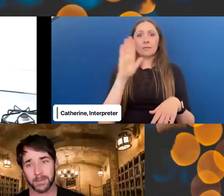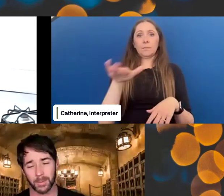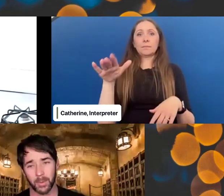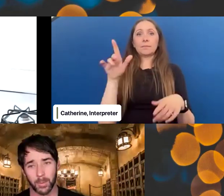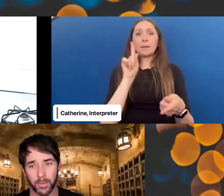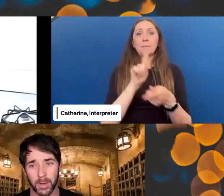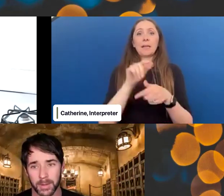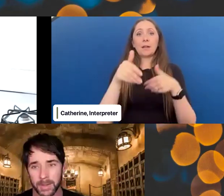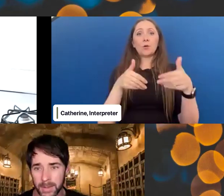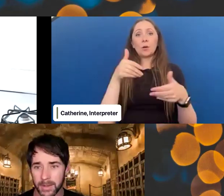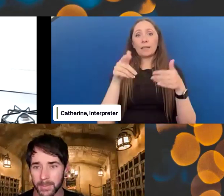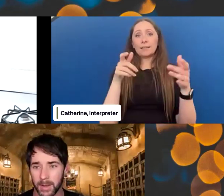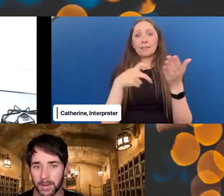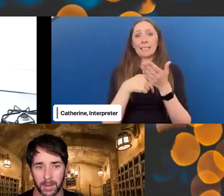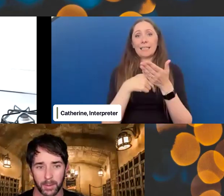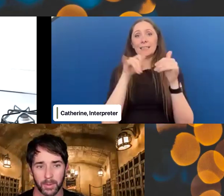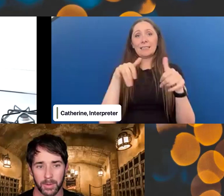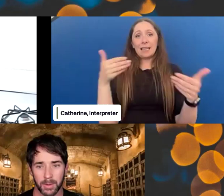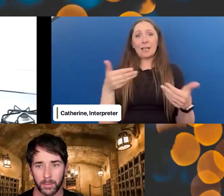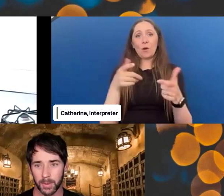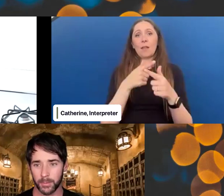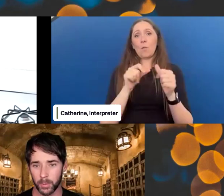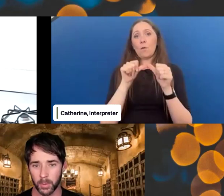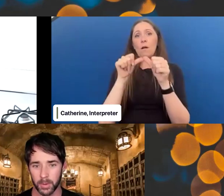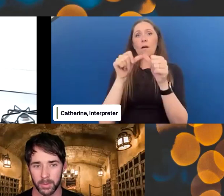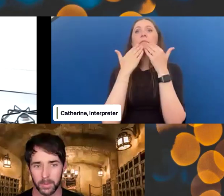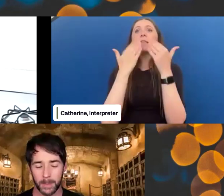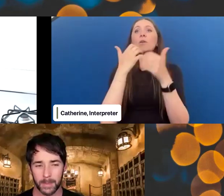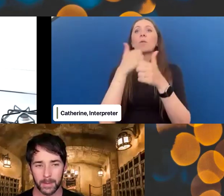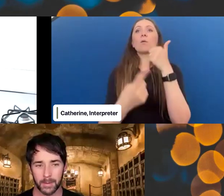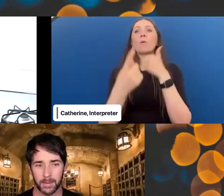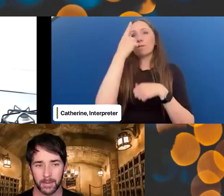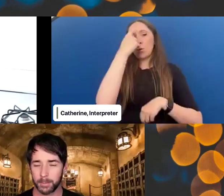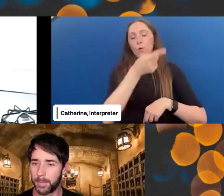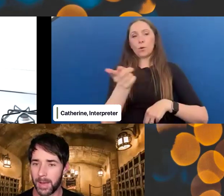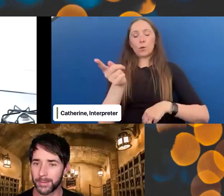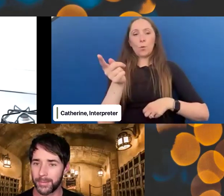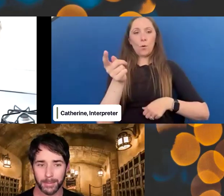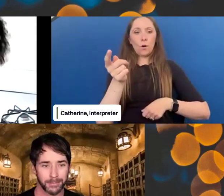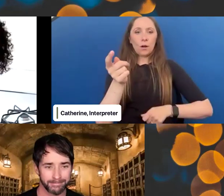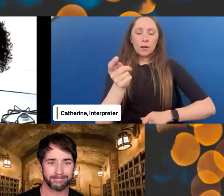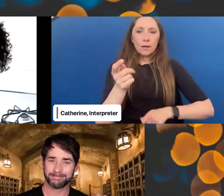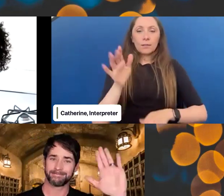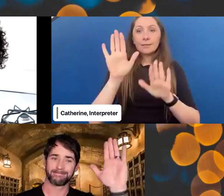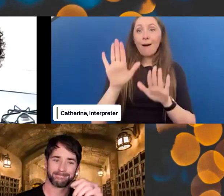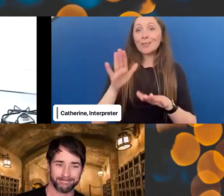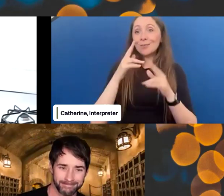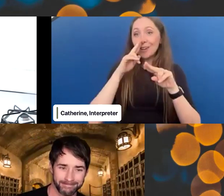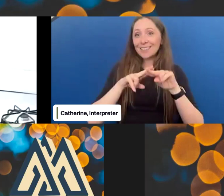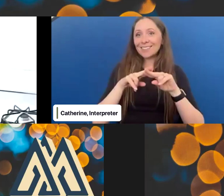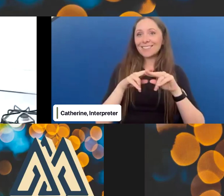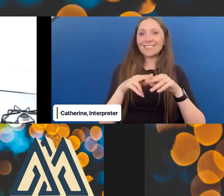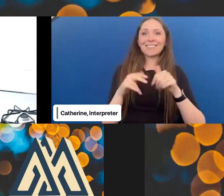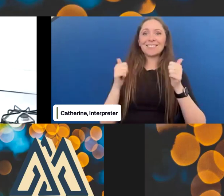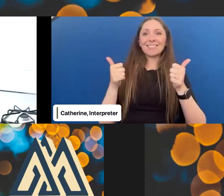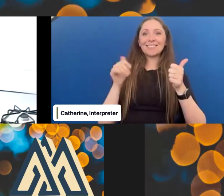here and we will move on. And thank you, everybody, for your All right, I'm back. positive vibes. Hi.